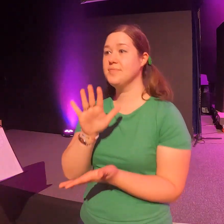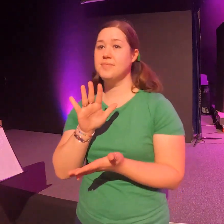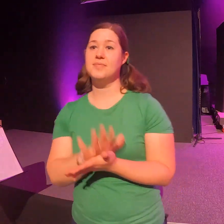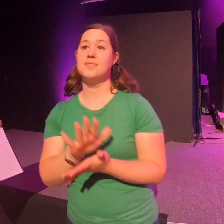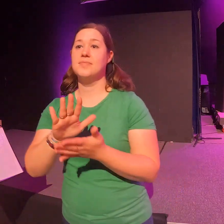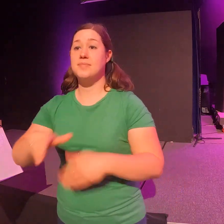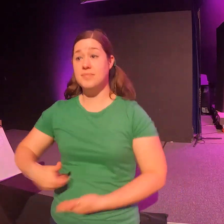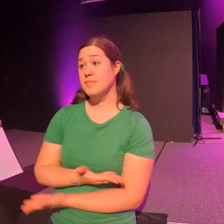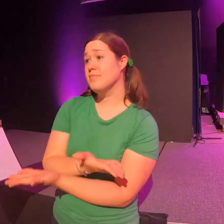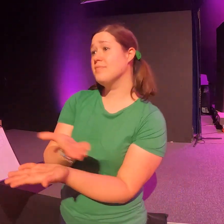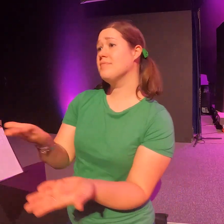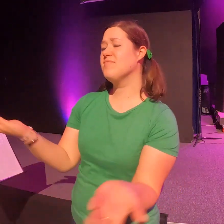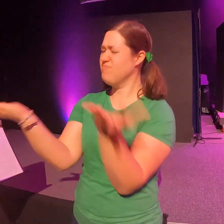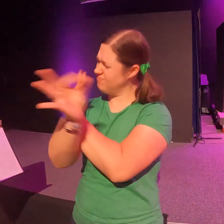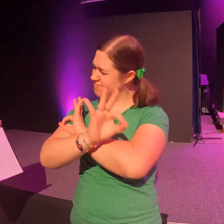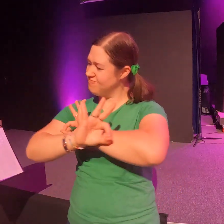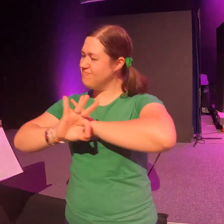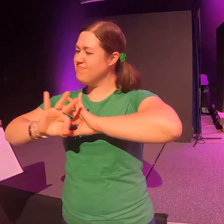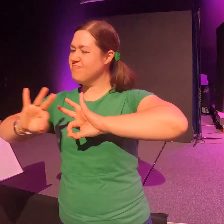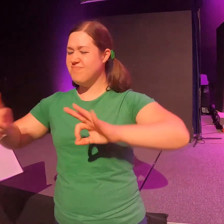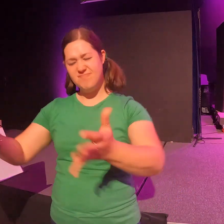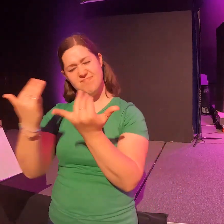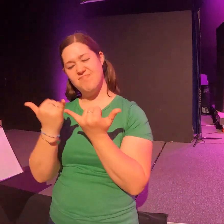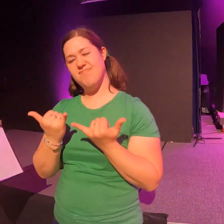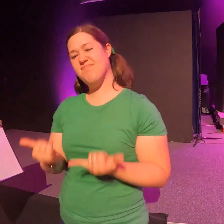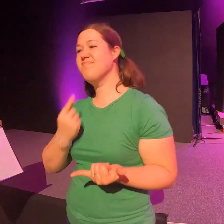freedom, let there be